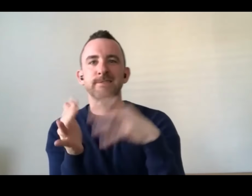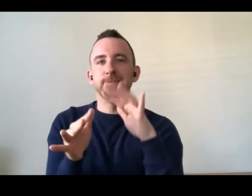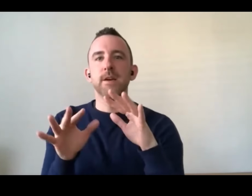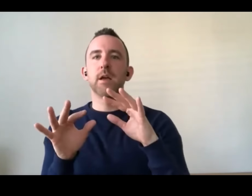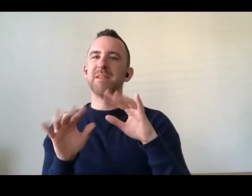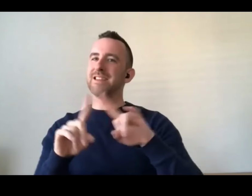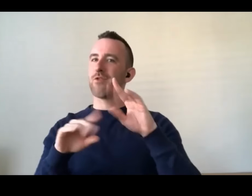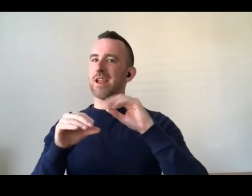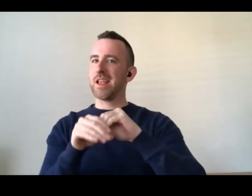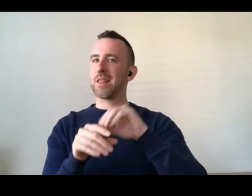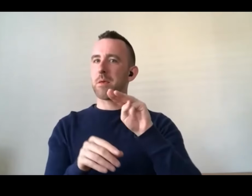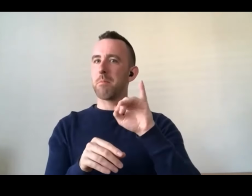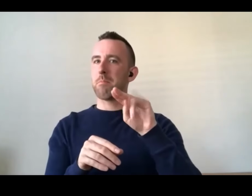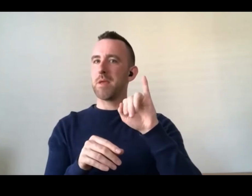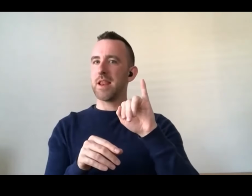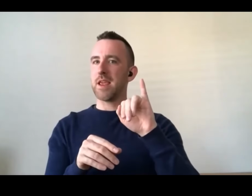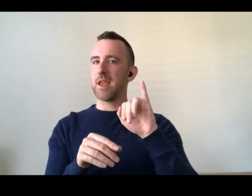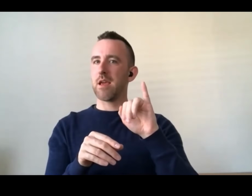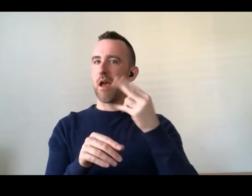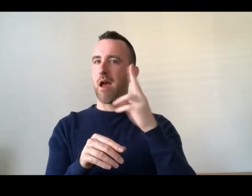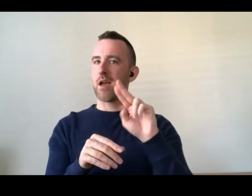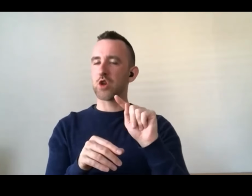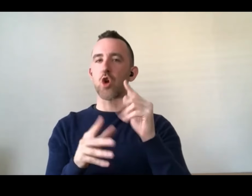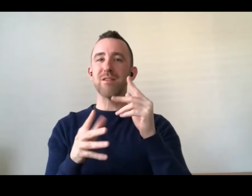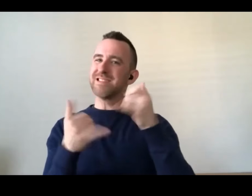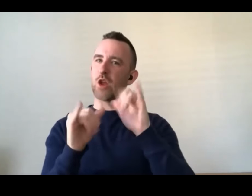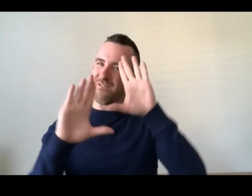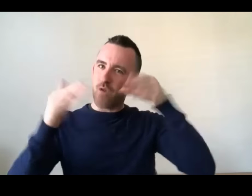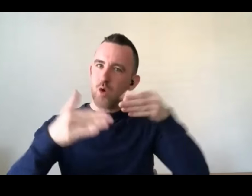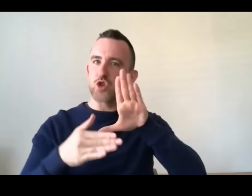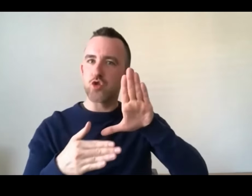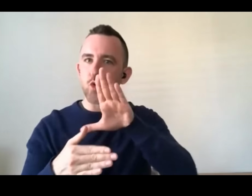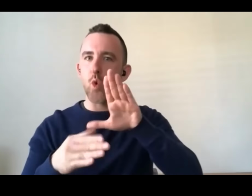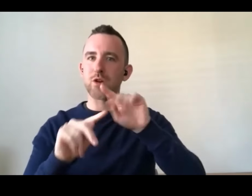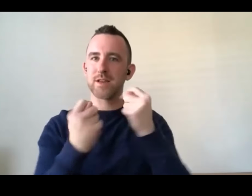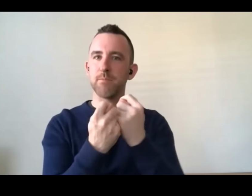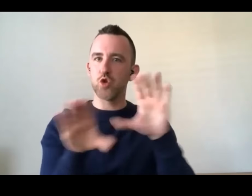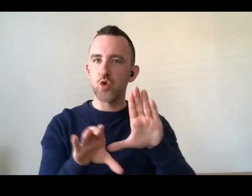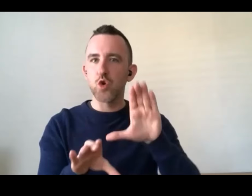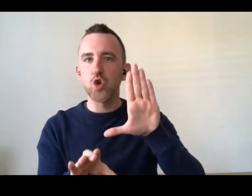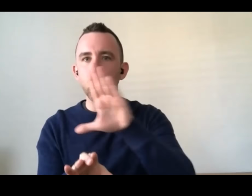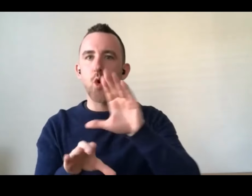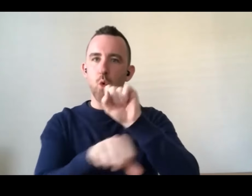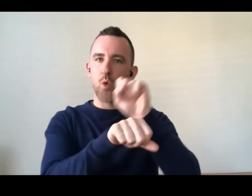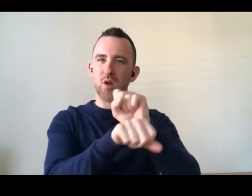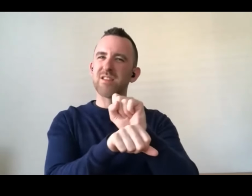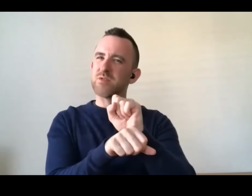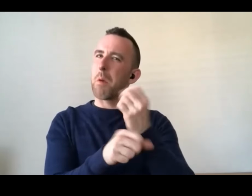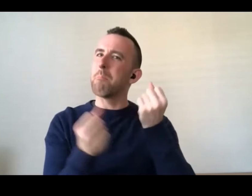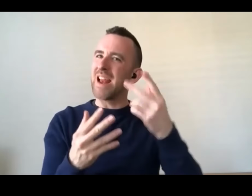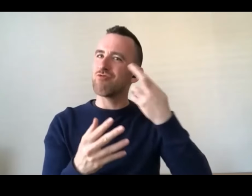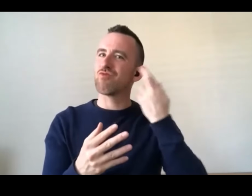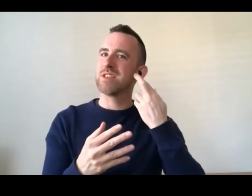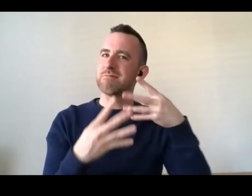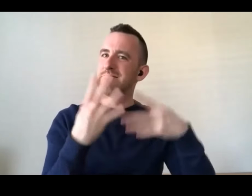we still want you working with your team to do your work. There's a lot of reasons for that, but the most important of